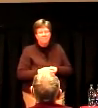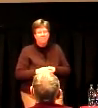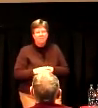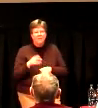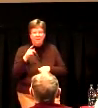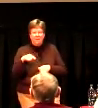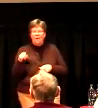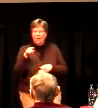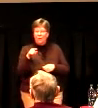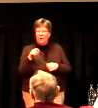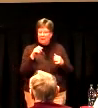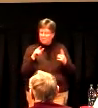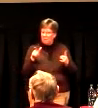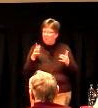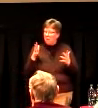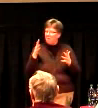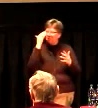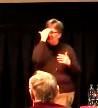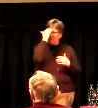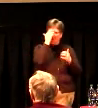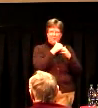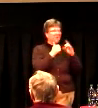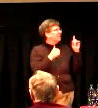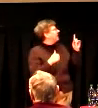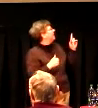And you guys are all pretty familiar with this.